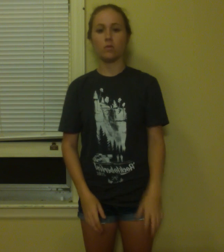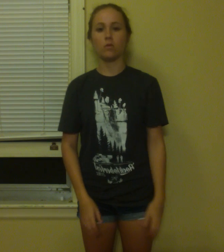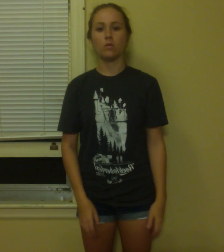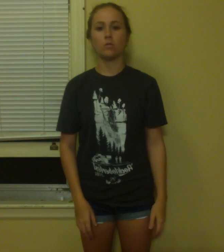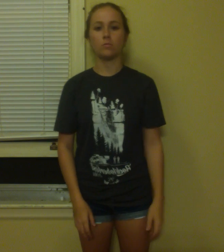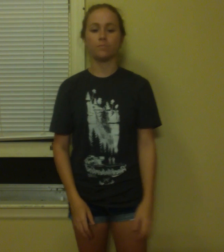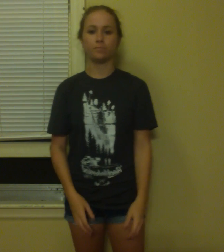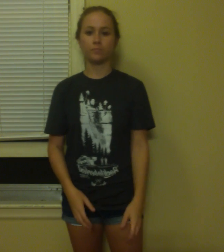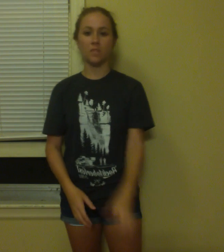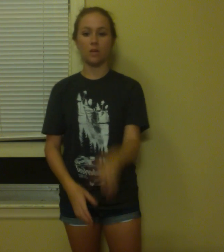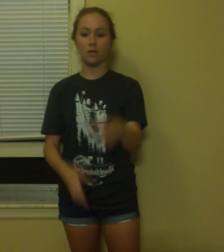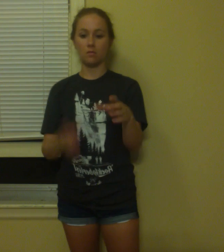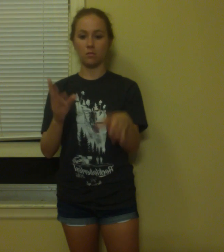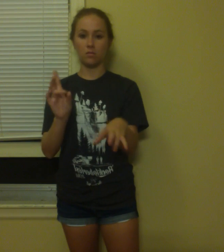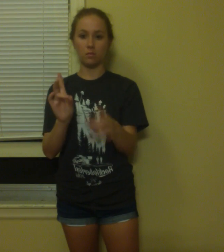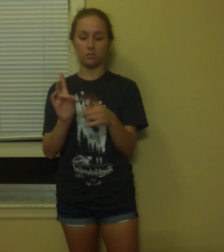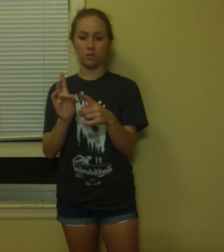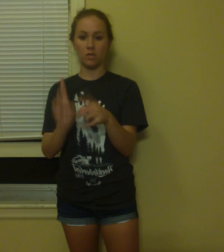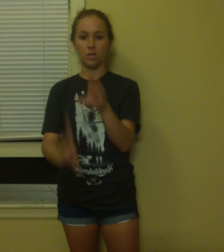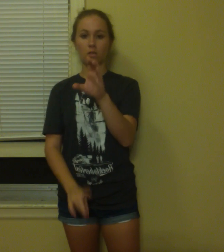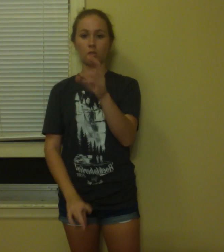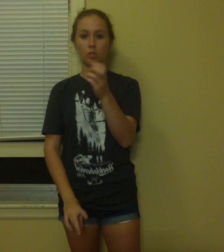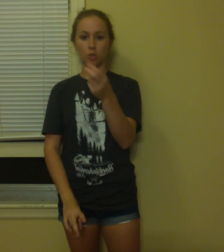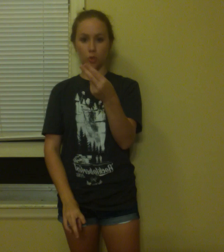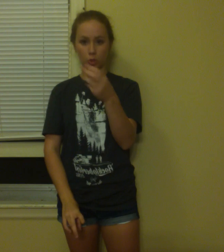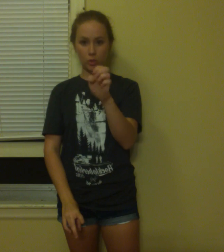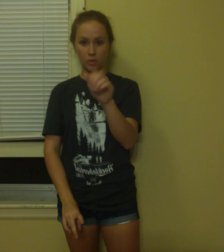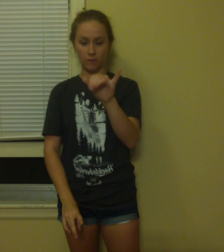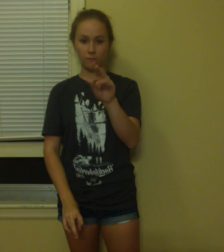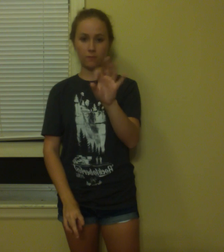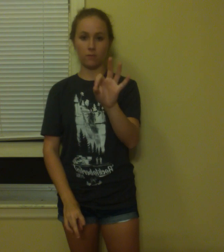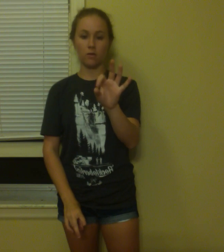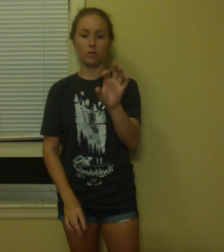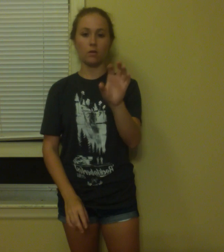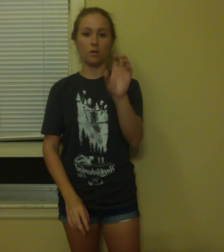games, ceremonies, picnics, barbecues, things like that. So again, legislative leader,